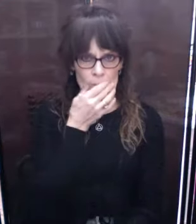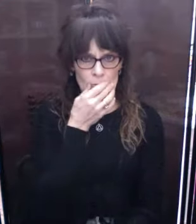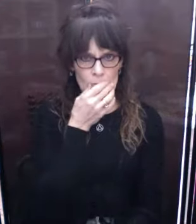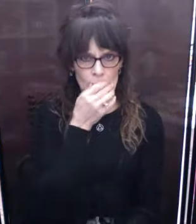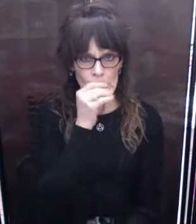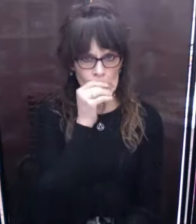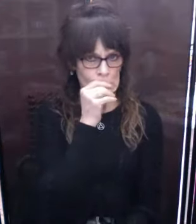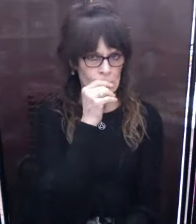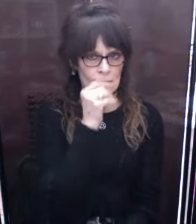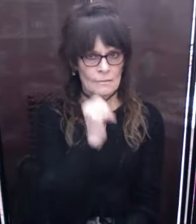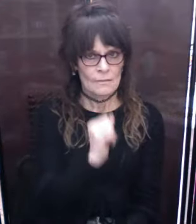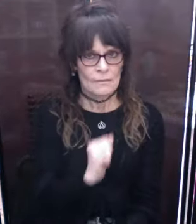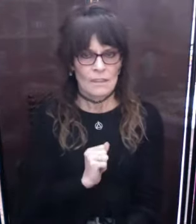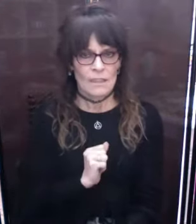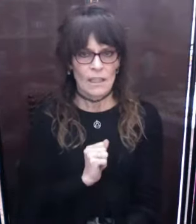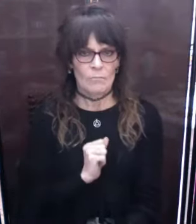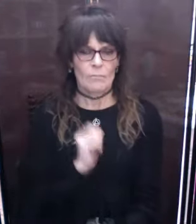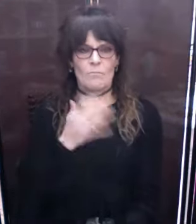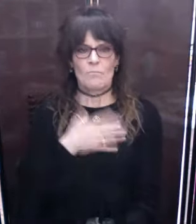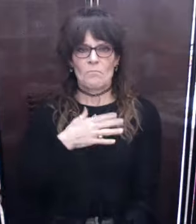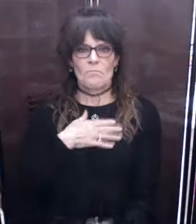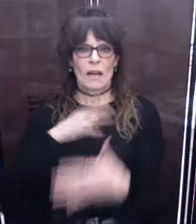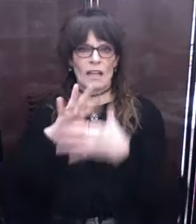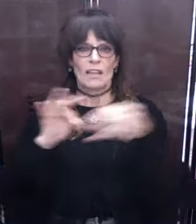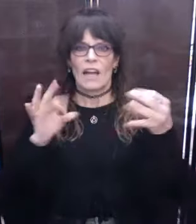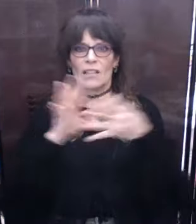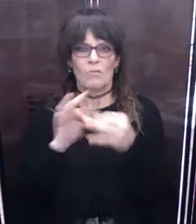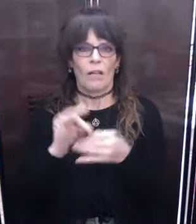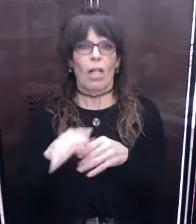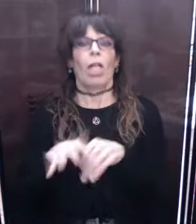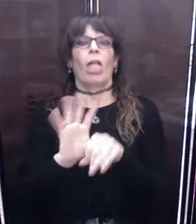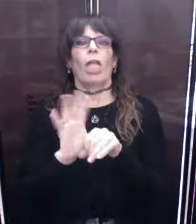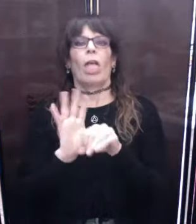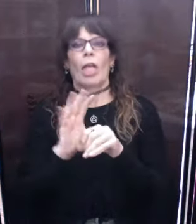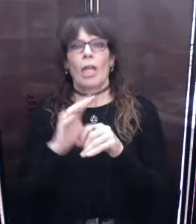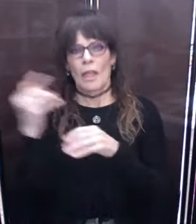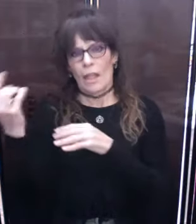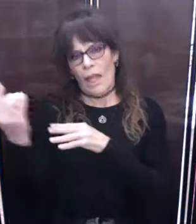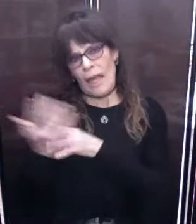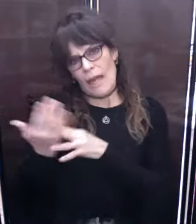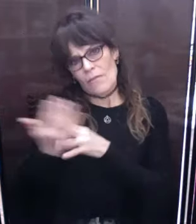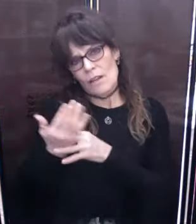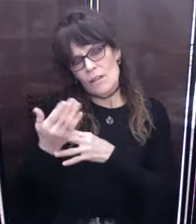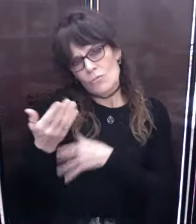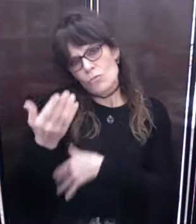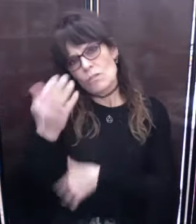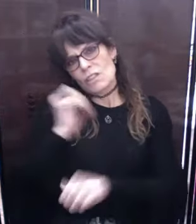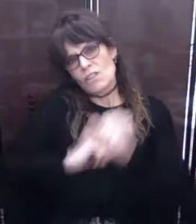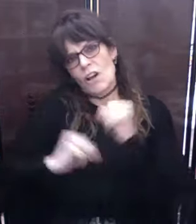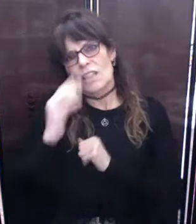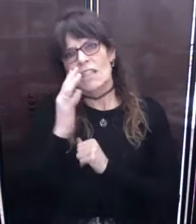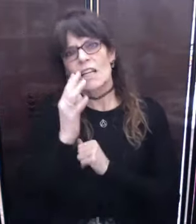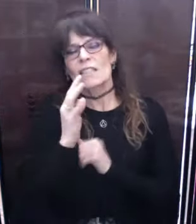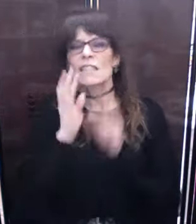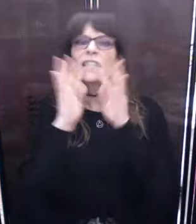And I was slurring some lines, and halfway through a song, I sang the same verse twice, and I thought it was hilarious. I